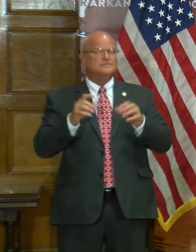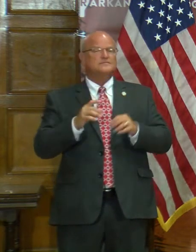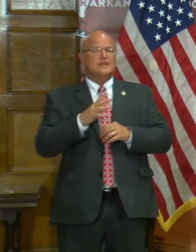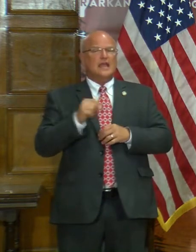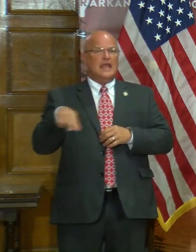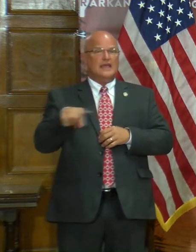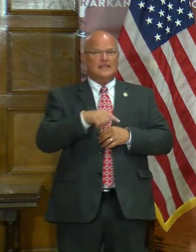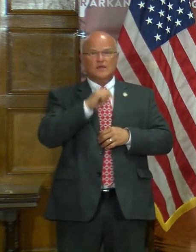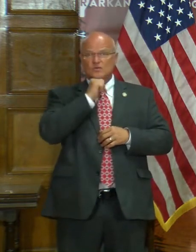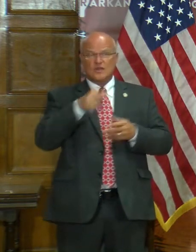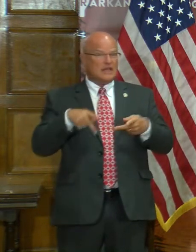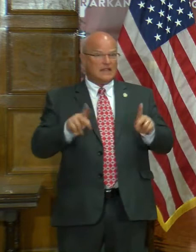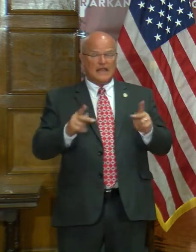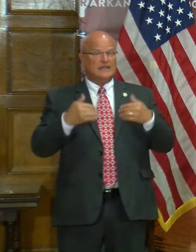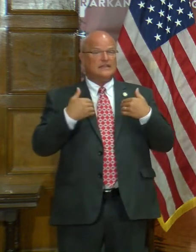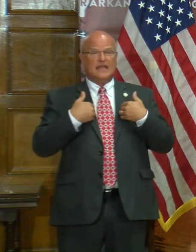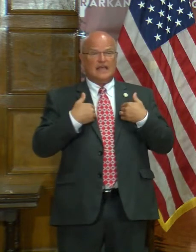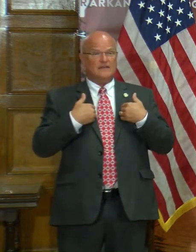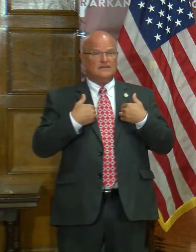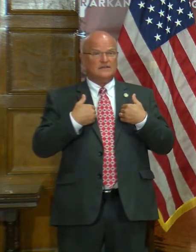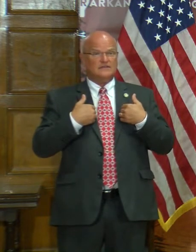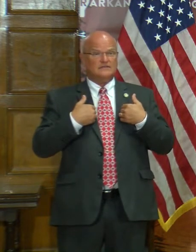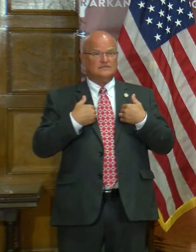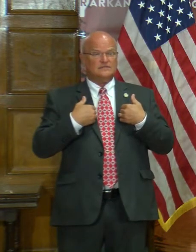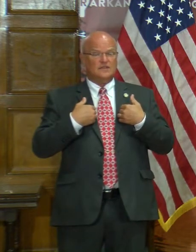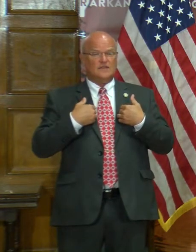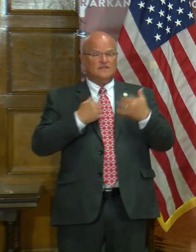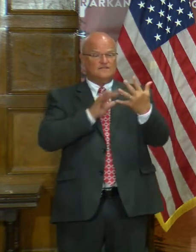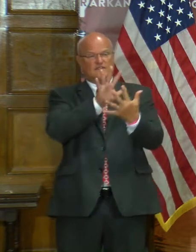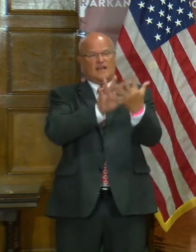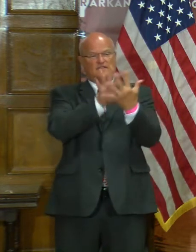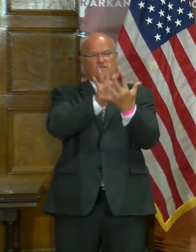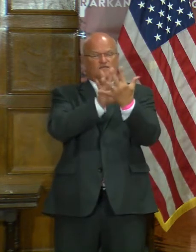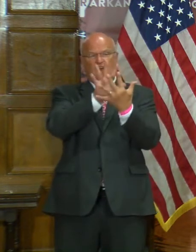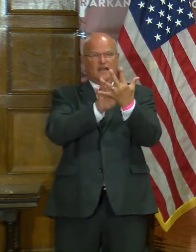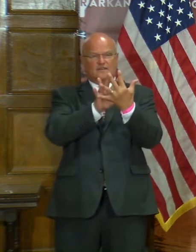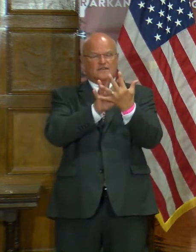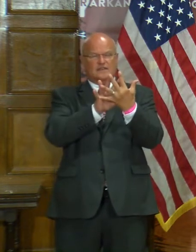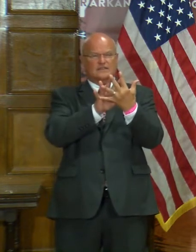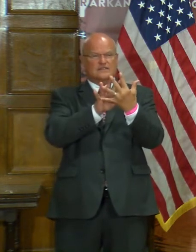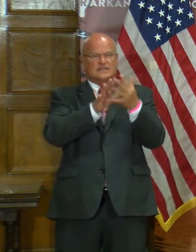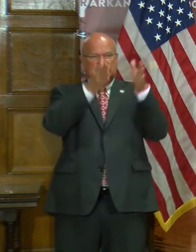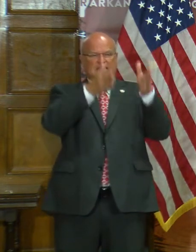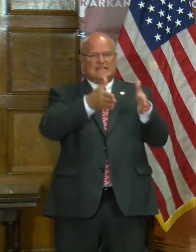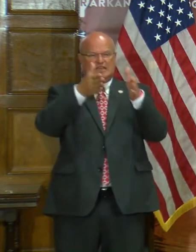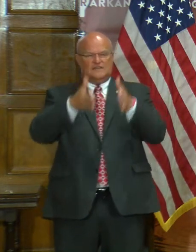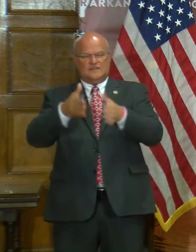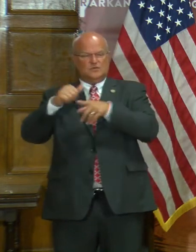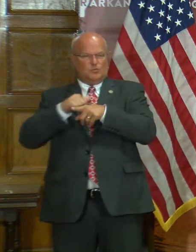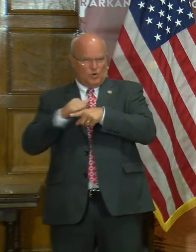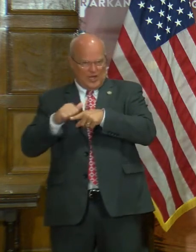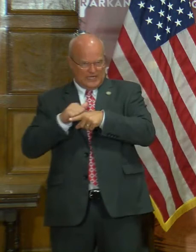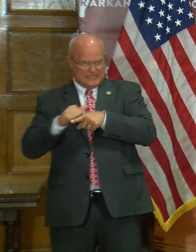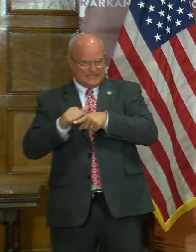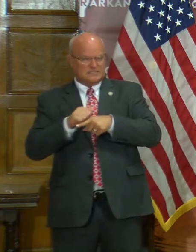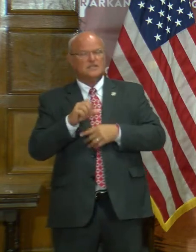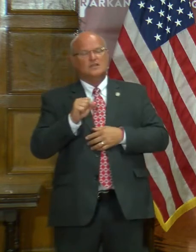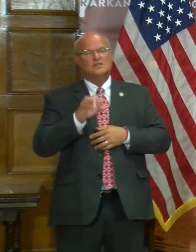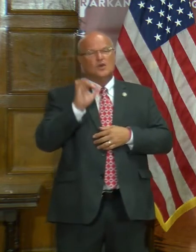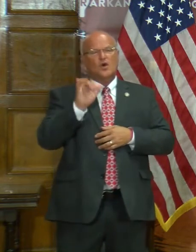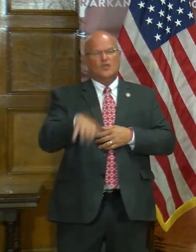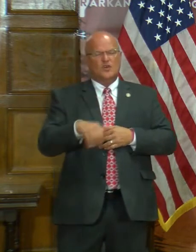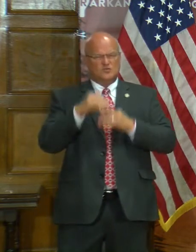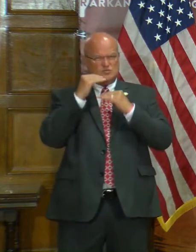and they were not allowed to have 5-on-5 contact. They only have individual practice. And so